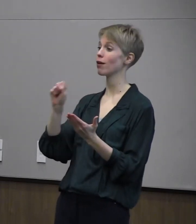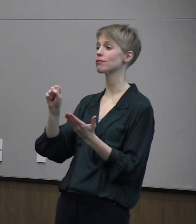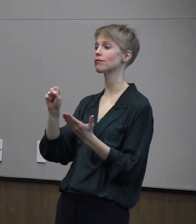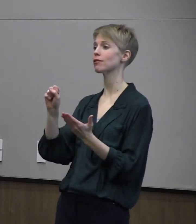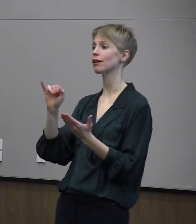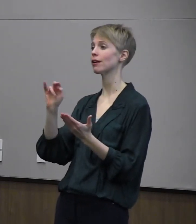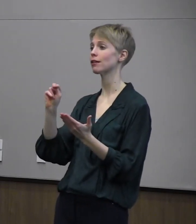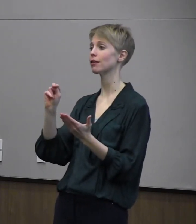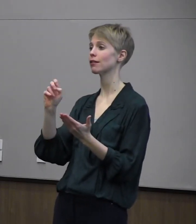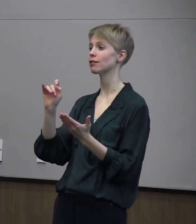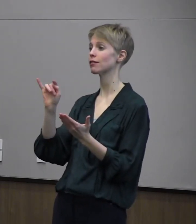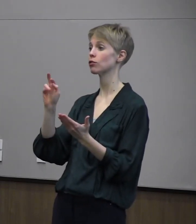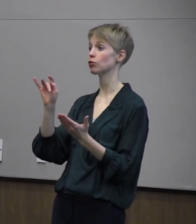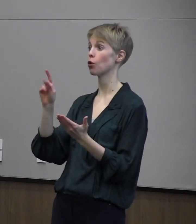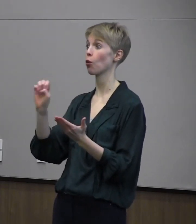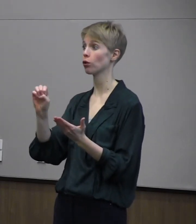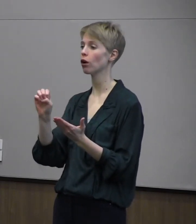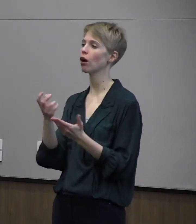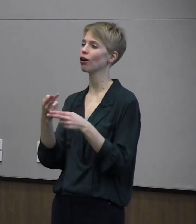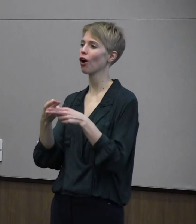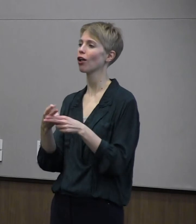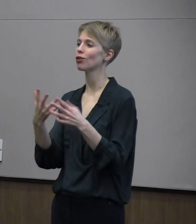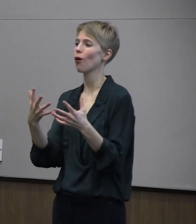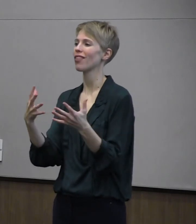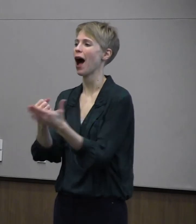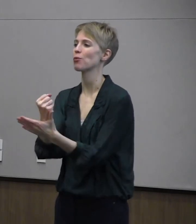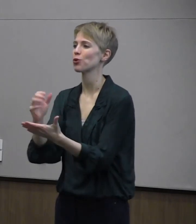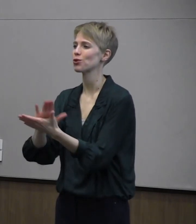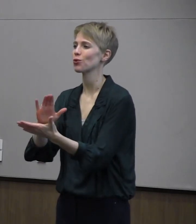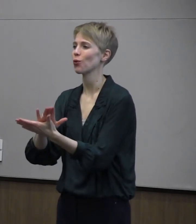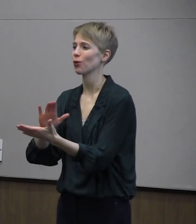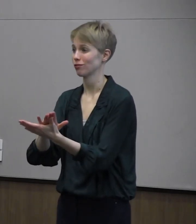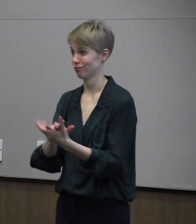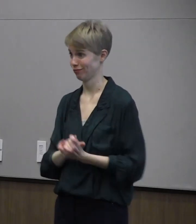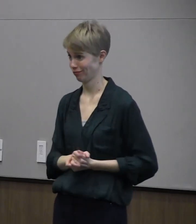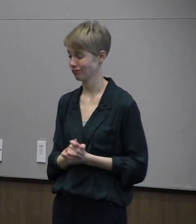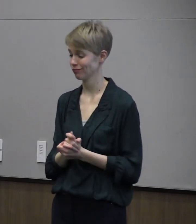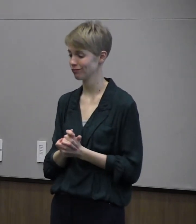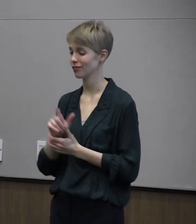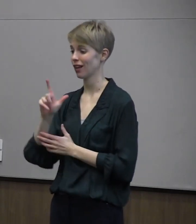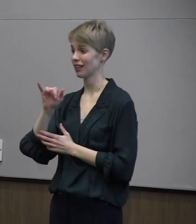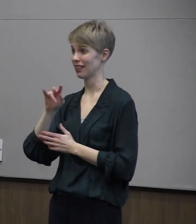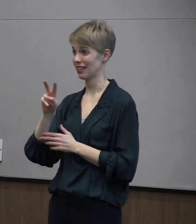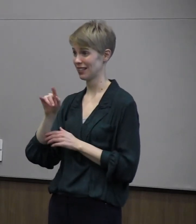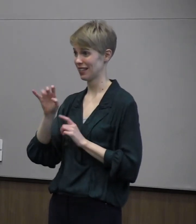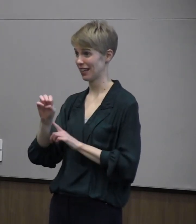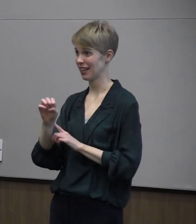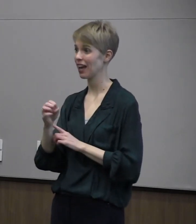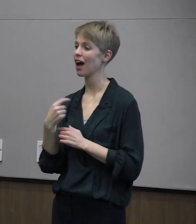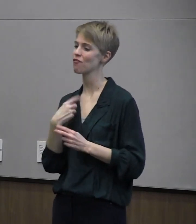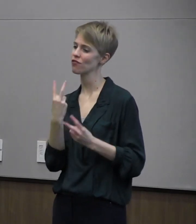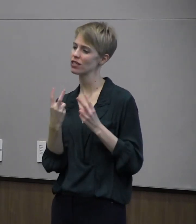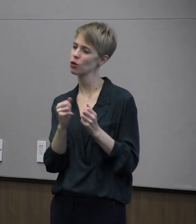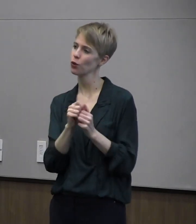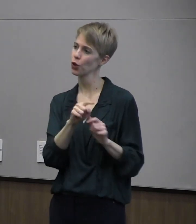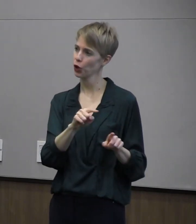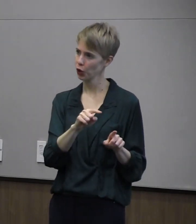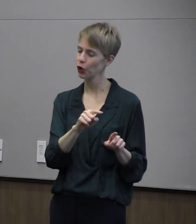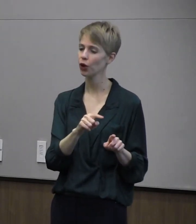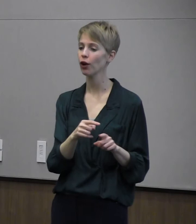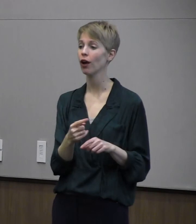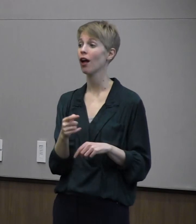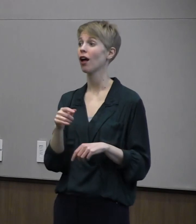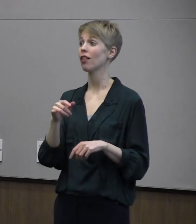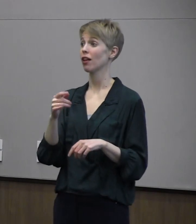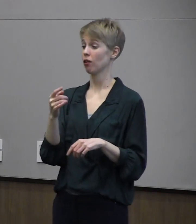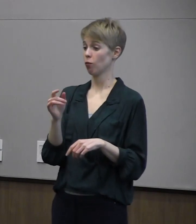you know, Lizzie attended your school for several summers. I visited her during her second term, and it was then when I met you and attended one of